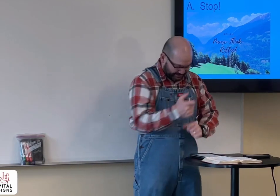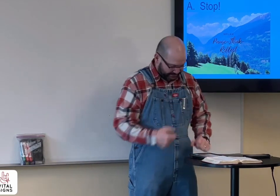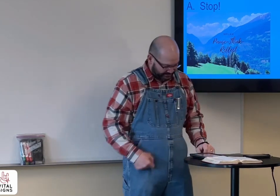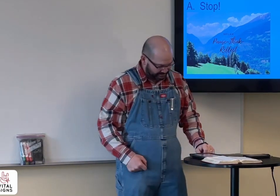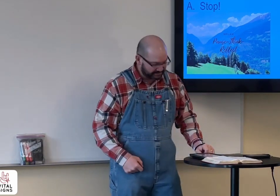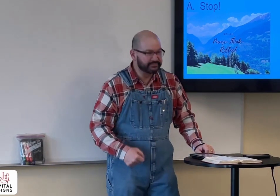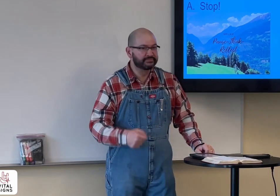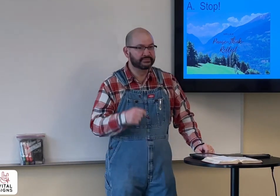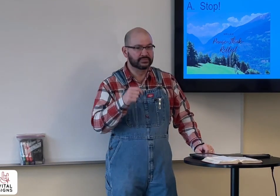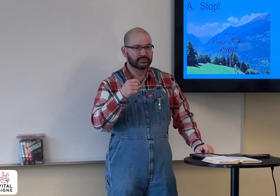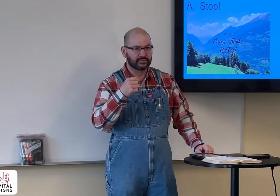It's interesting.